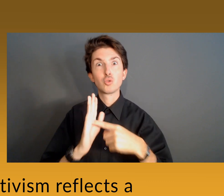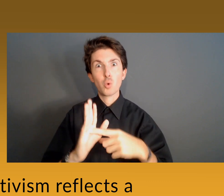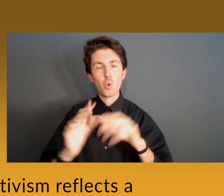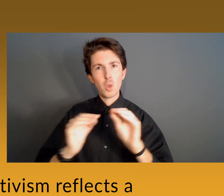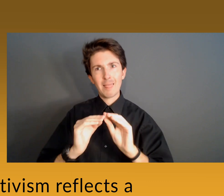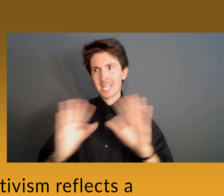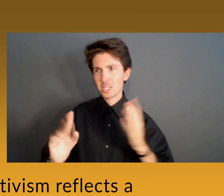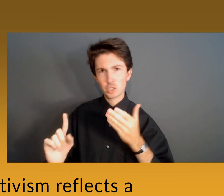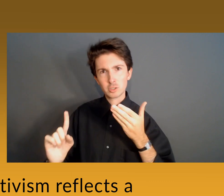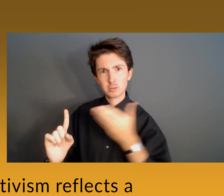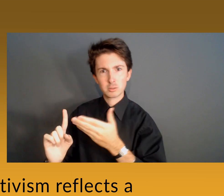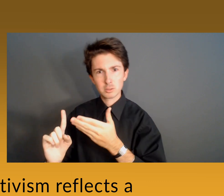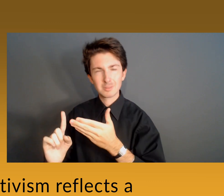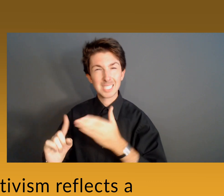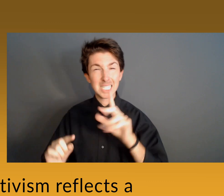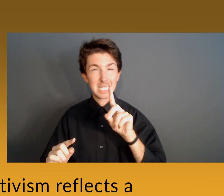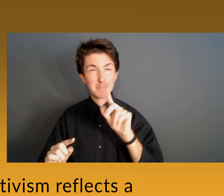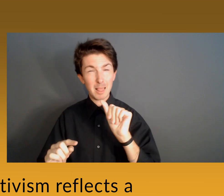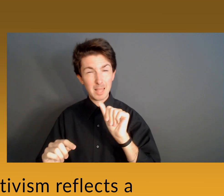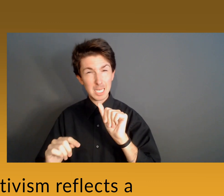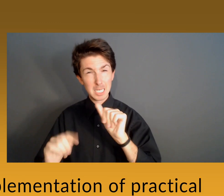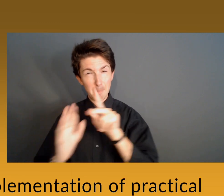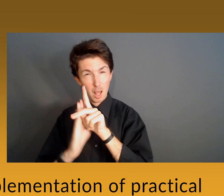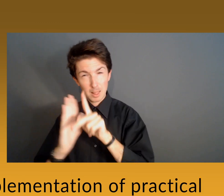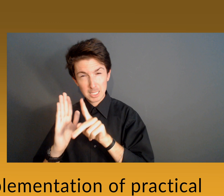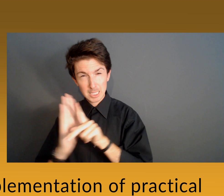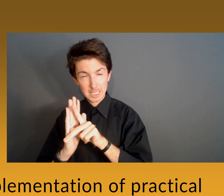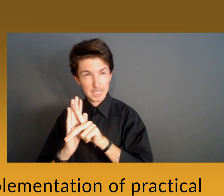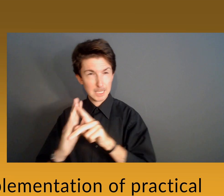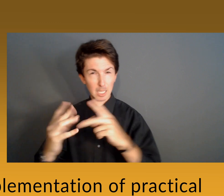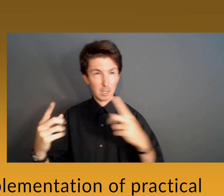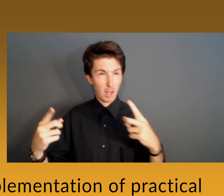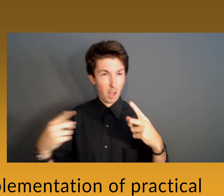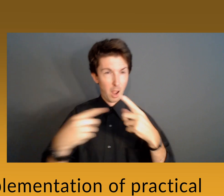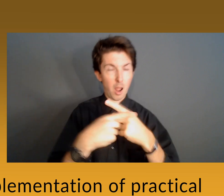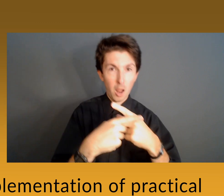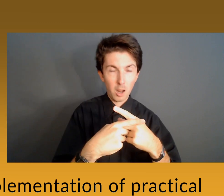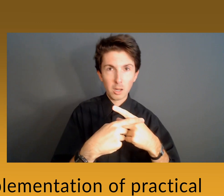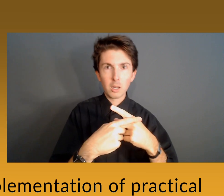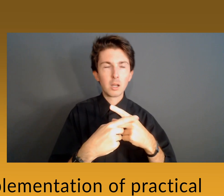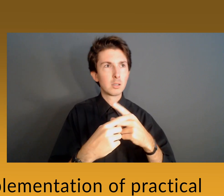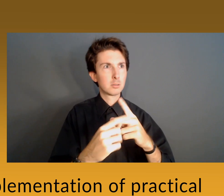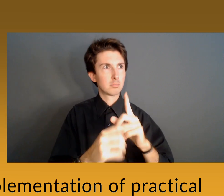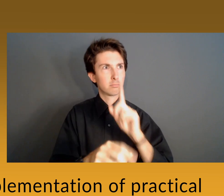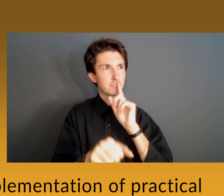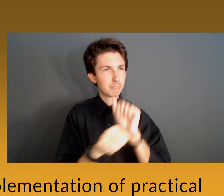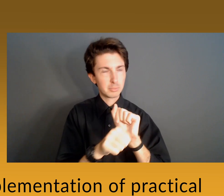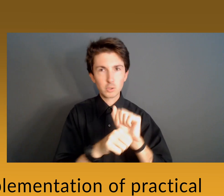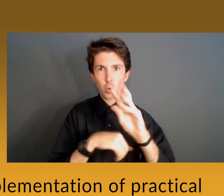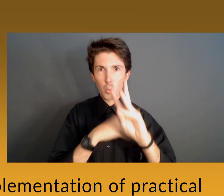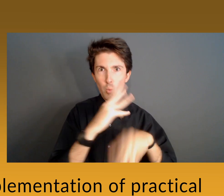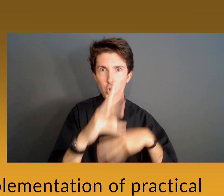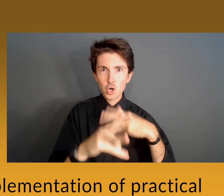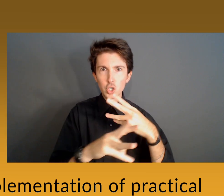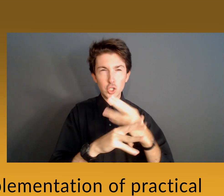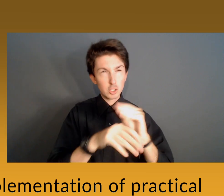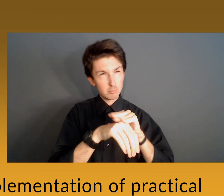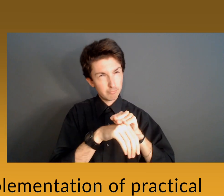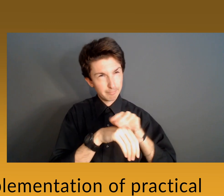how disability policy intersects with real-world implementation